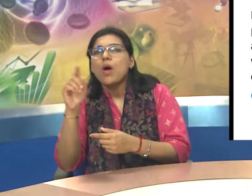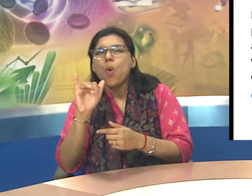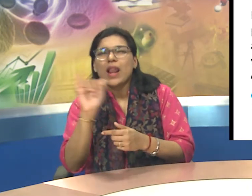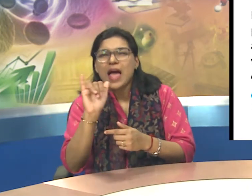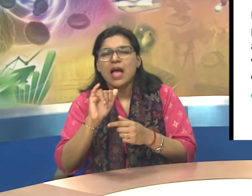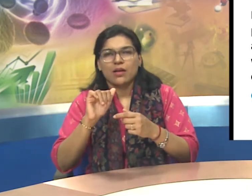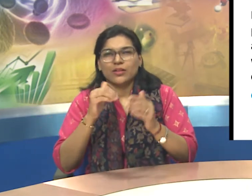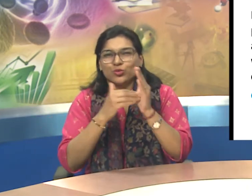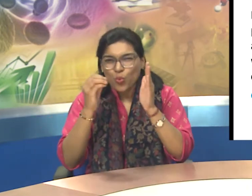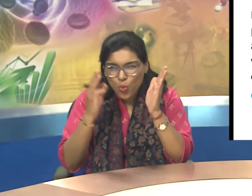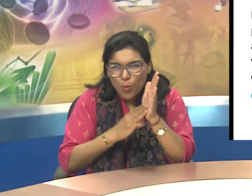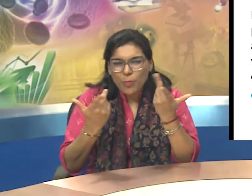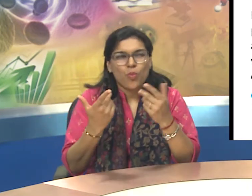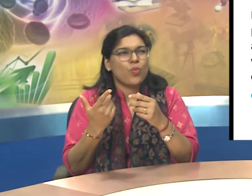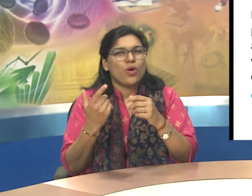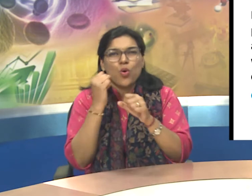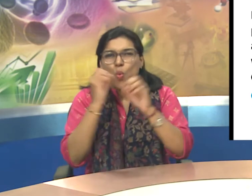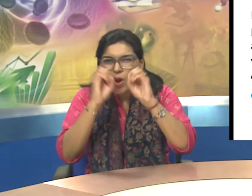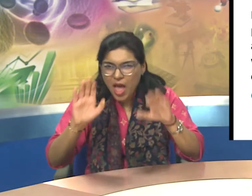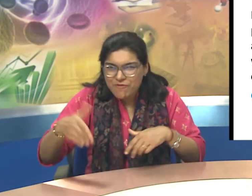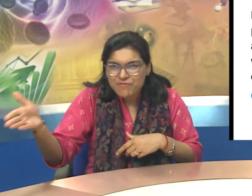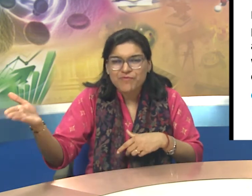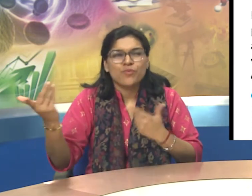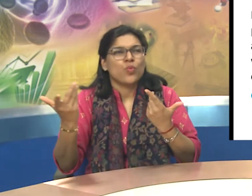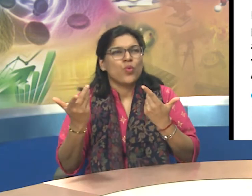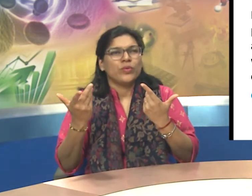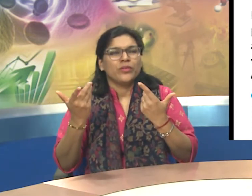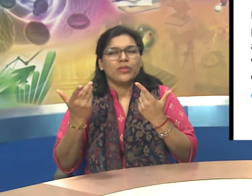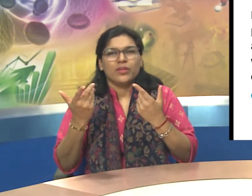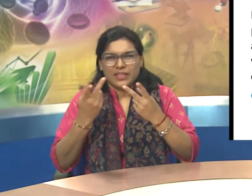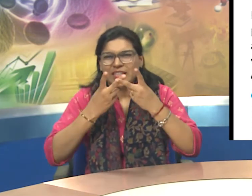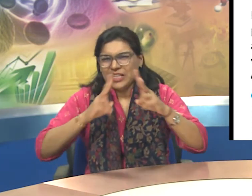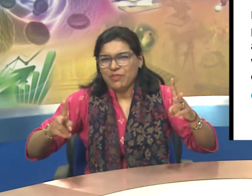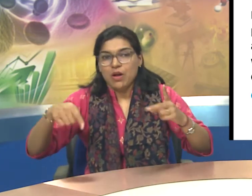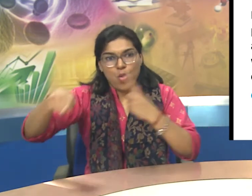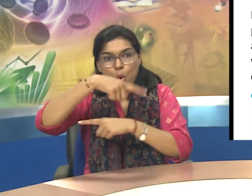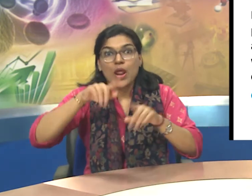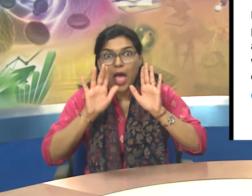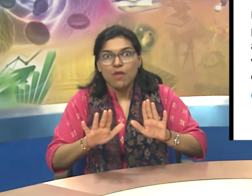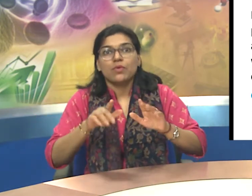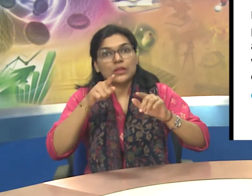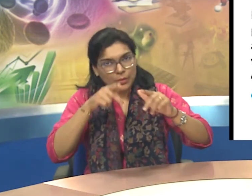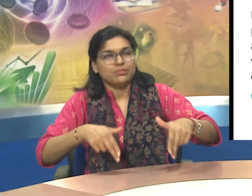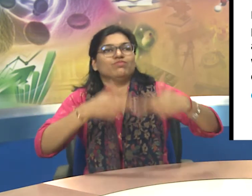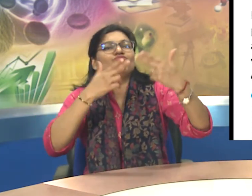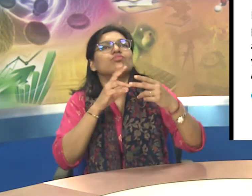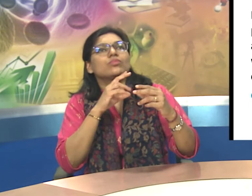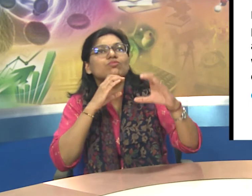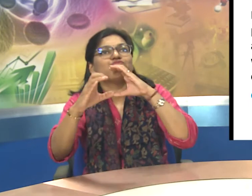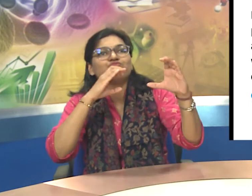Besides listening to the voice, the participants of the